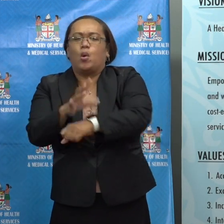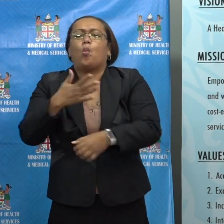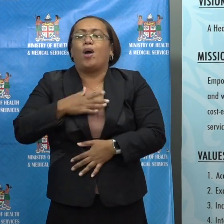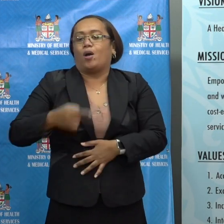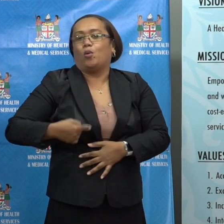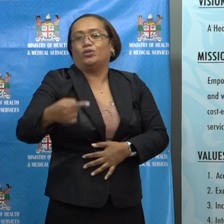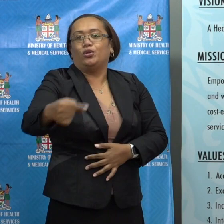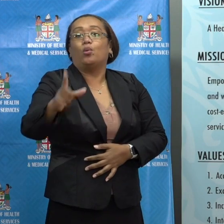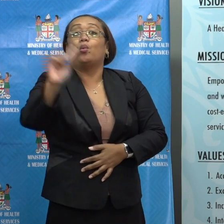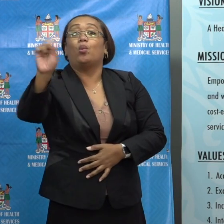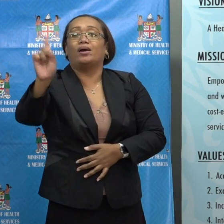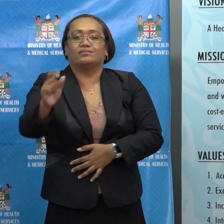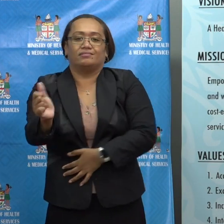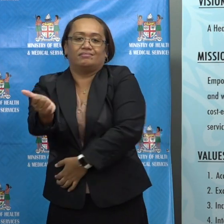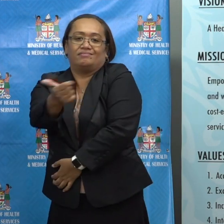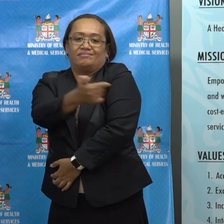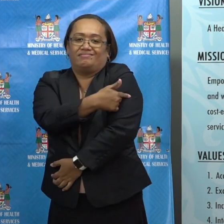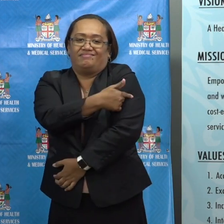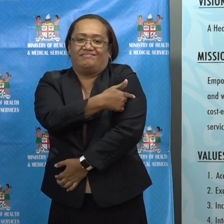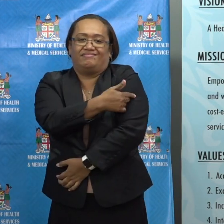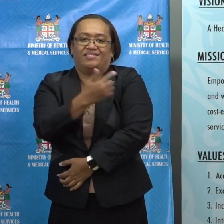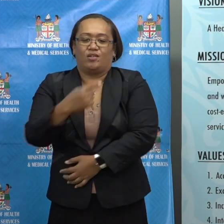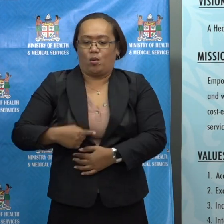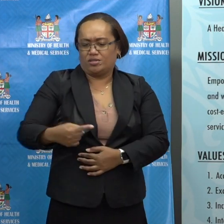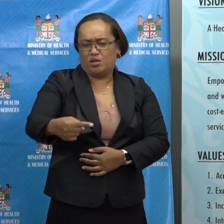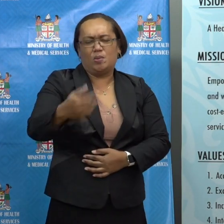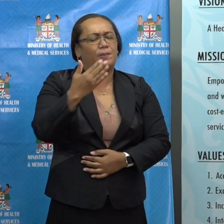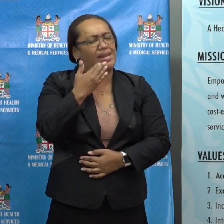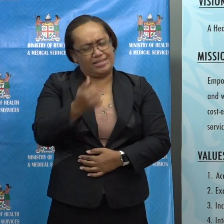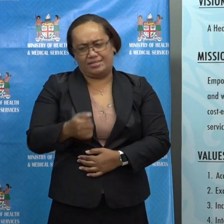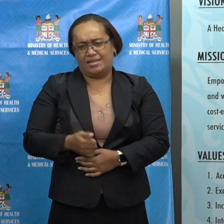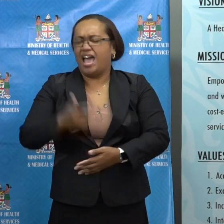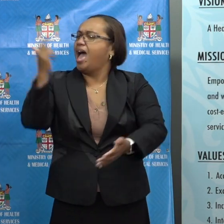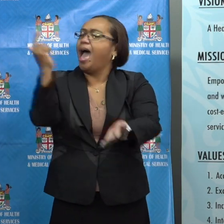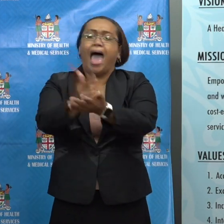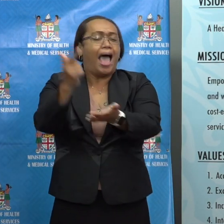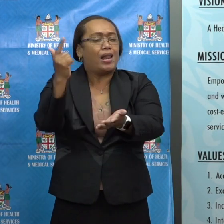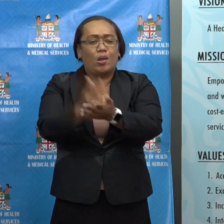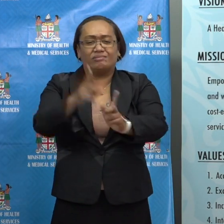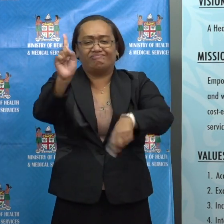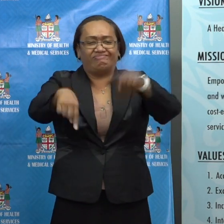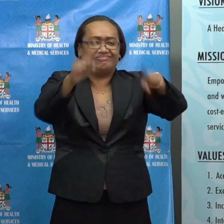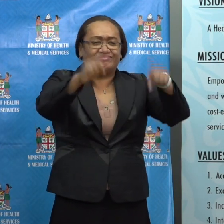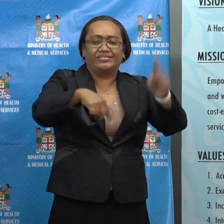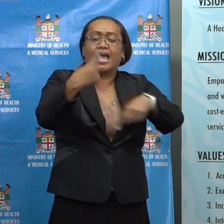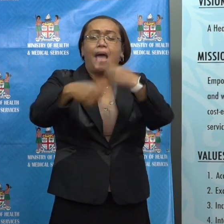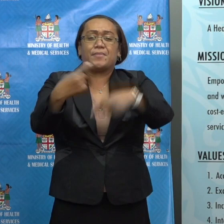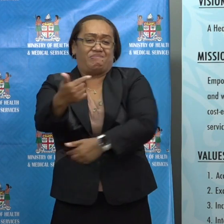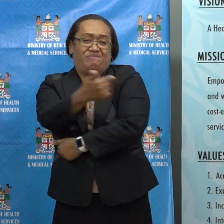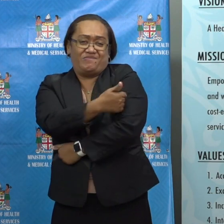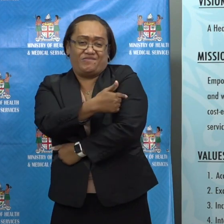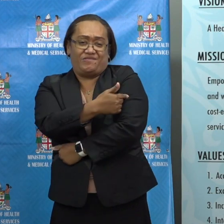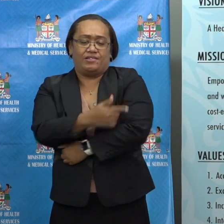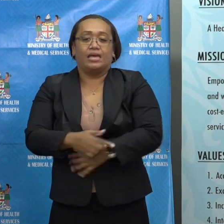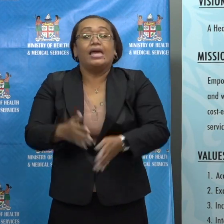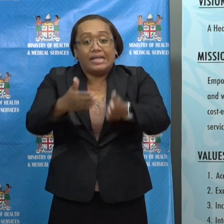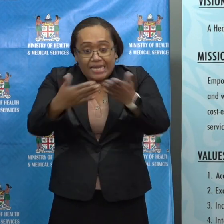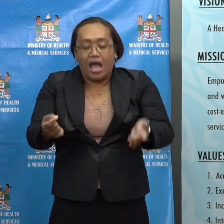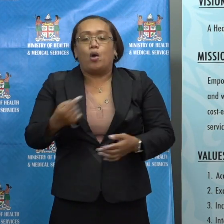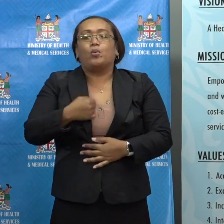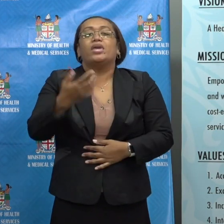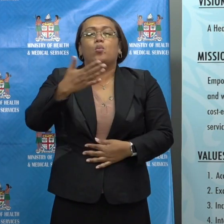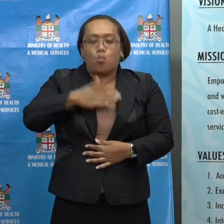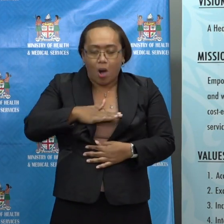ever that we get our vaccination going. There's a lot of discussions around vaccination, and there's a lot of efforts now to bring in